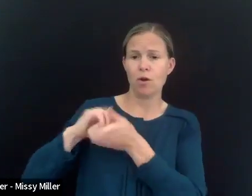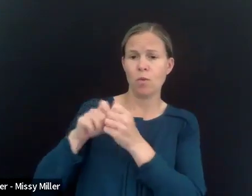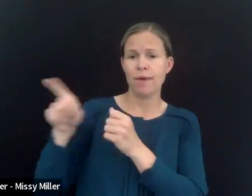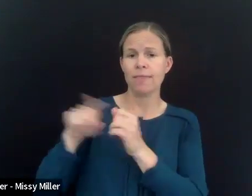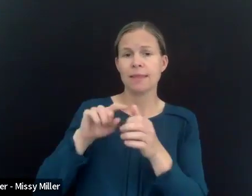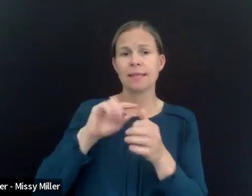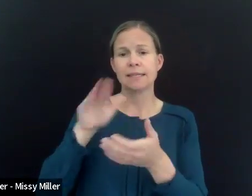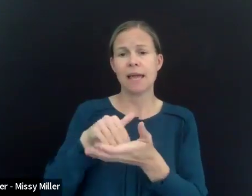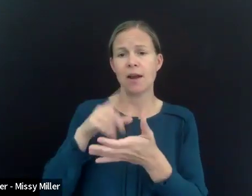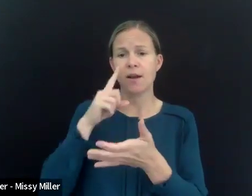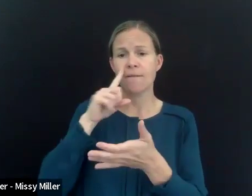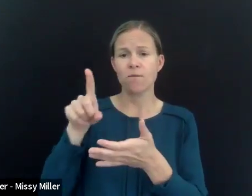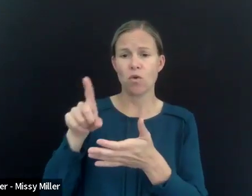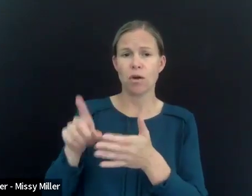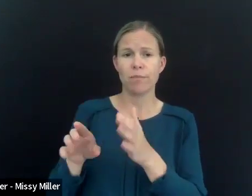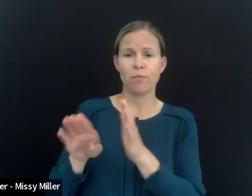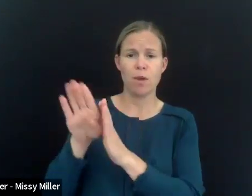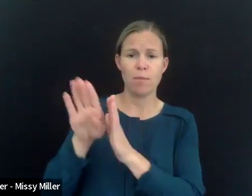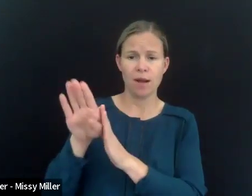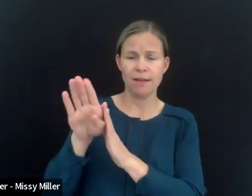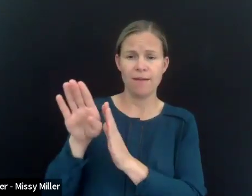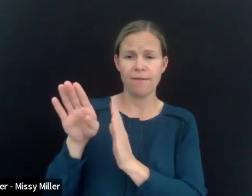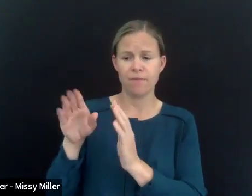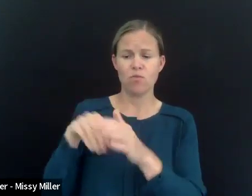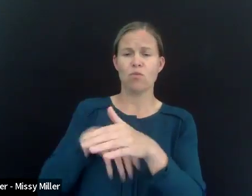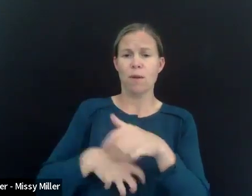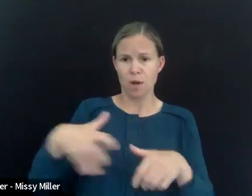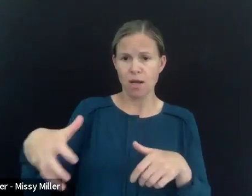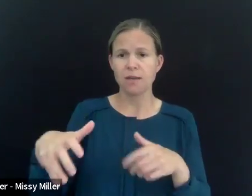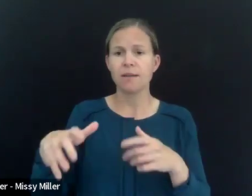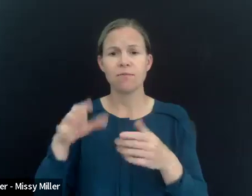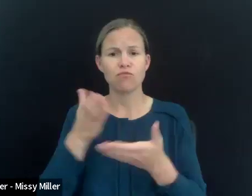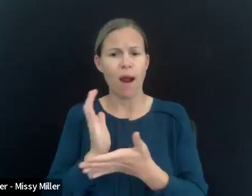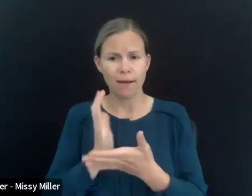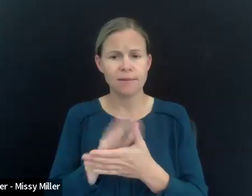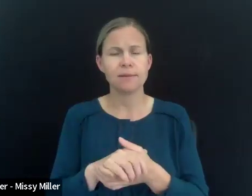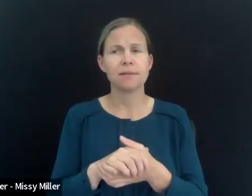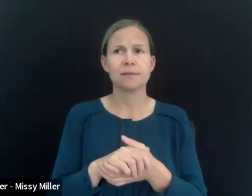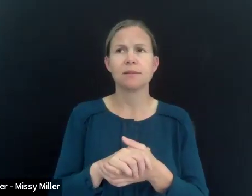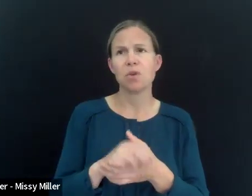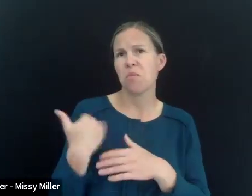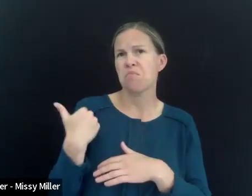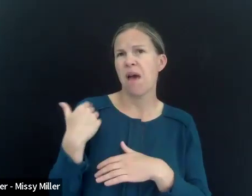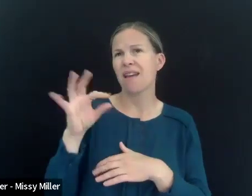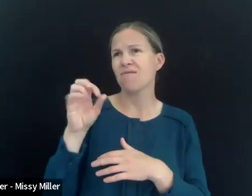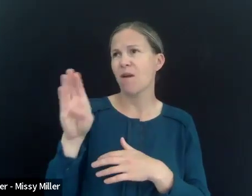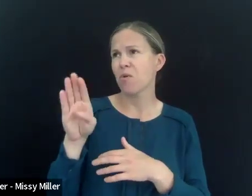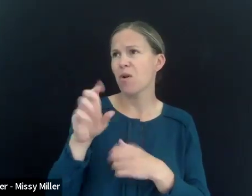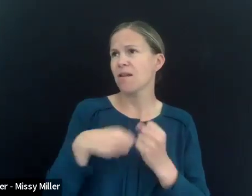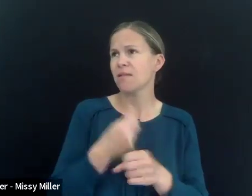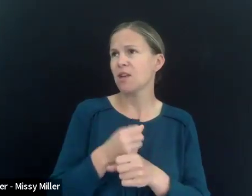Reproductive Rights to host a Black midwifery convening here in Atlanta back in February of